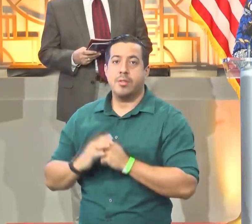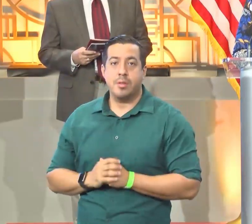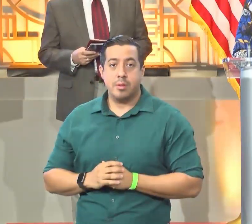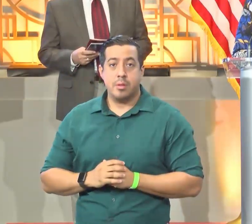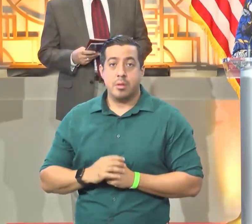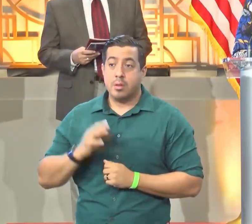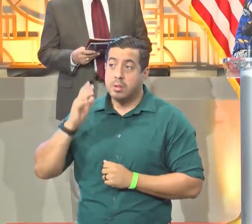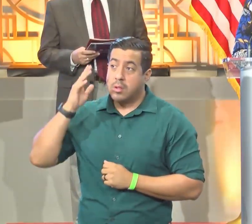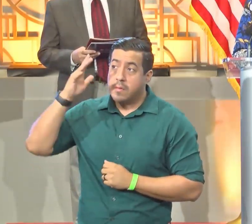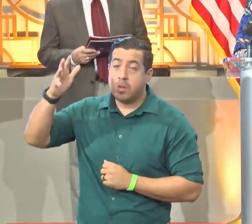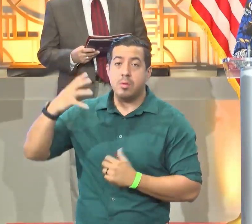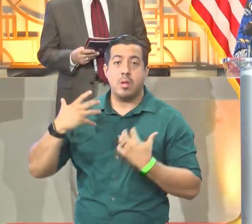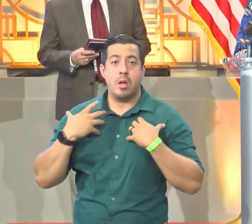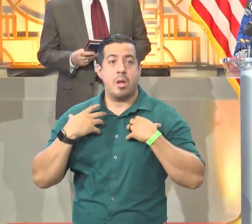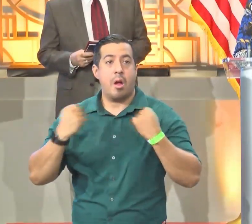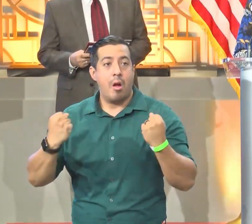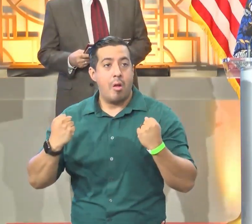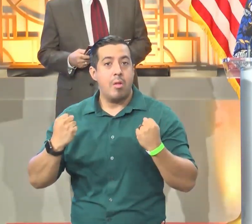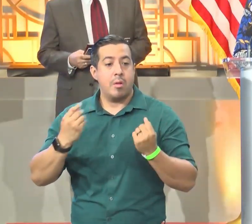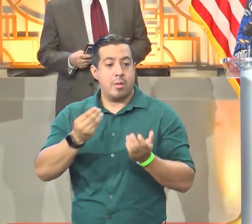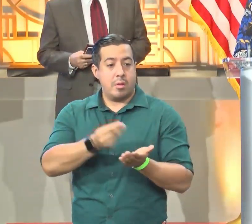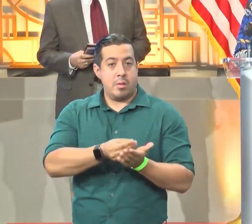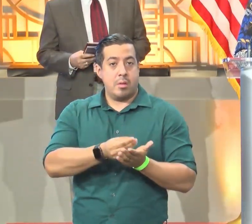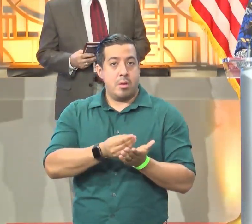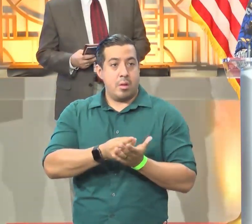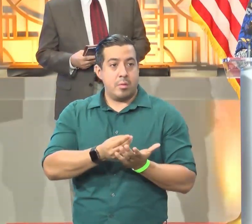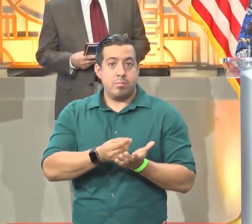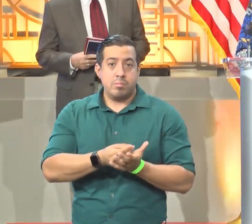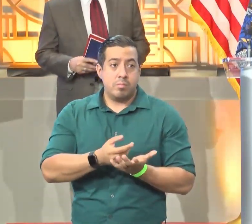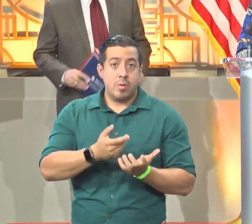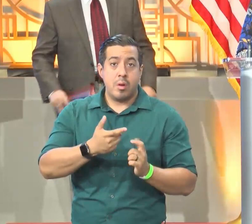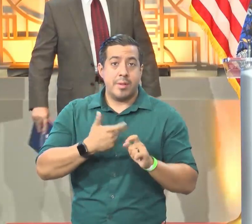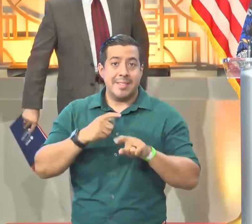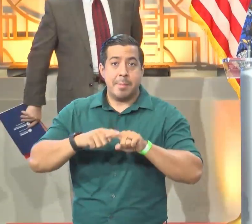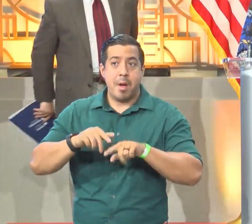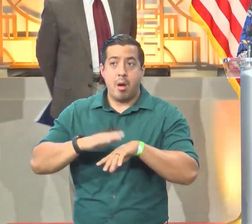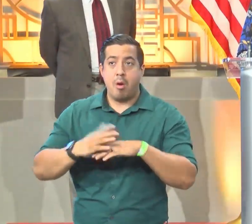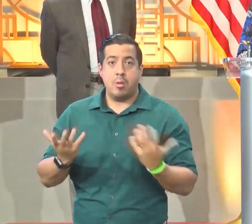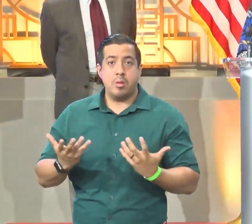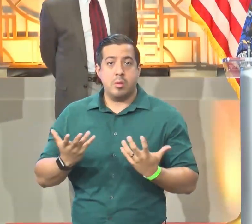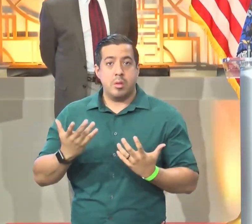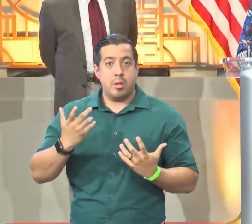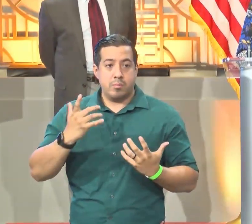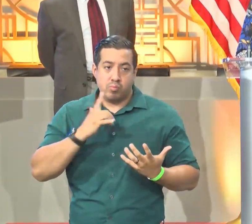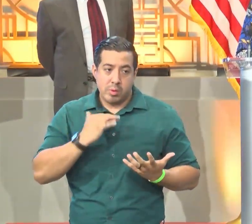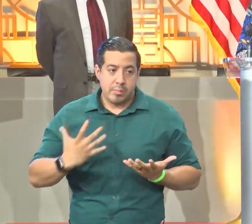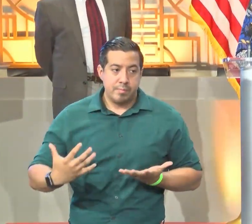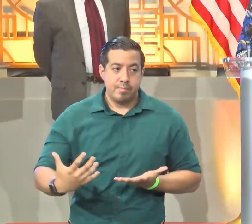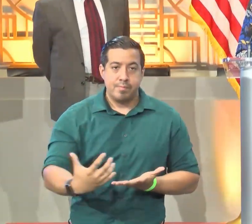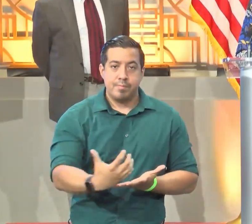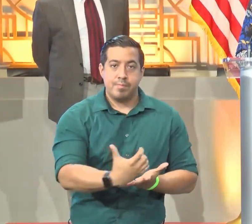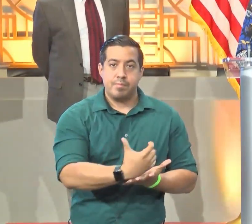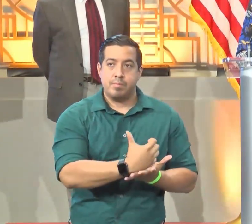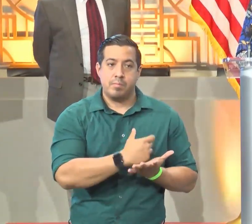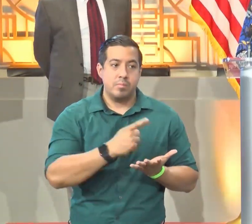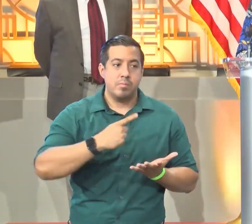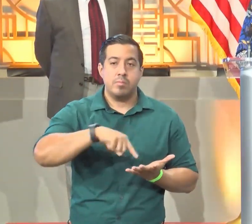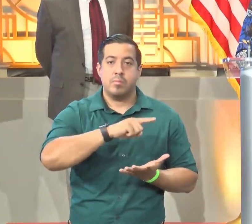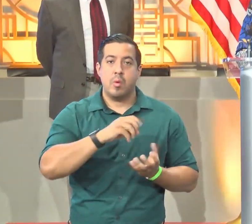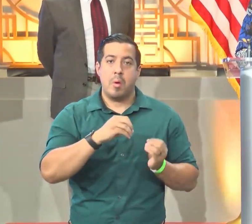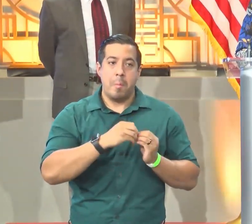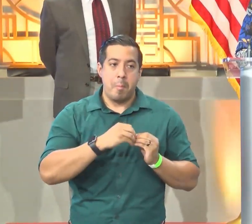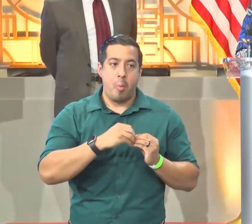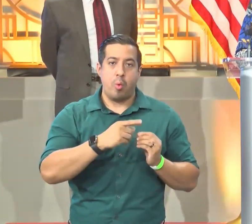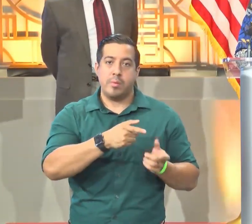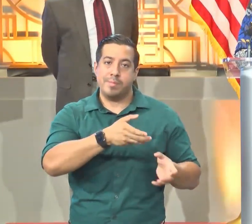future health and wealth of our city depends on our determined and collective efforts to build a more